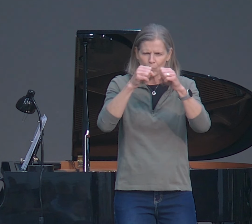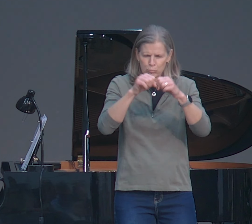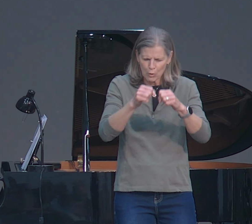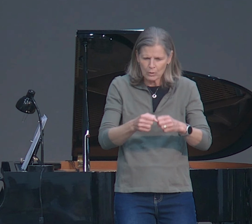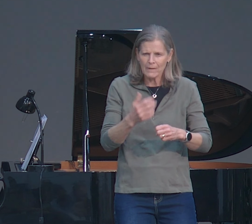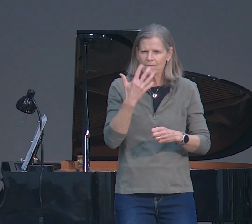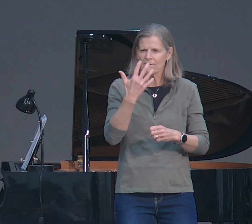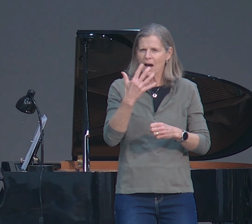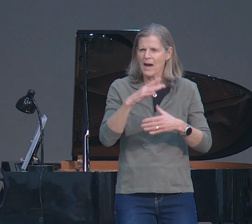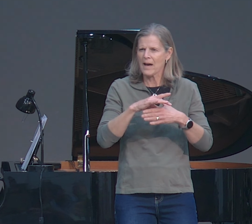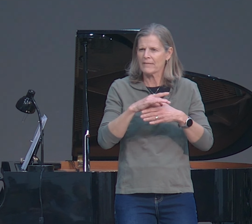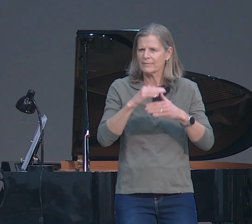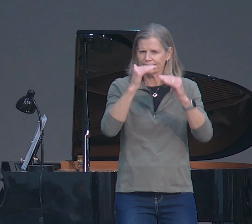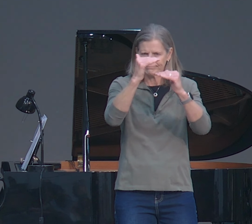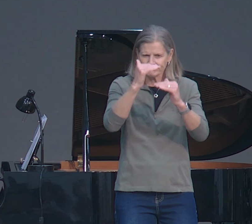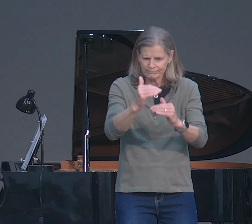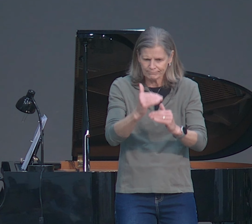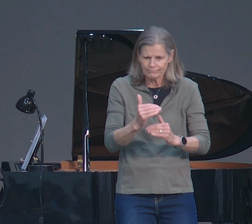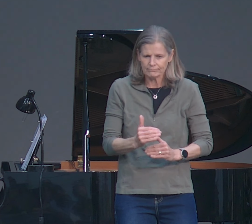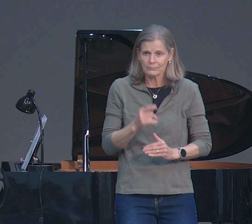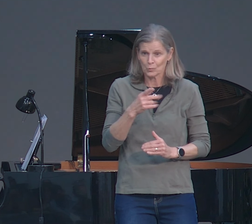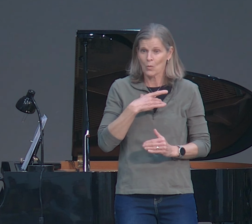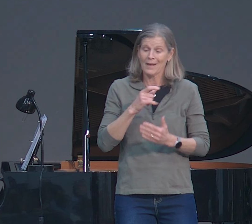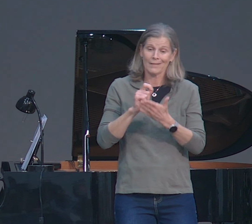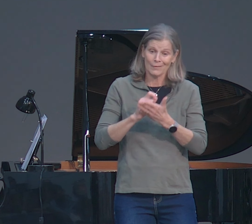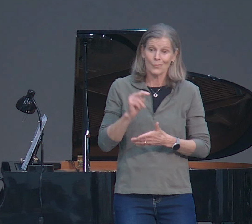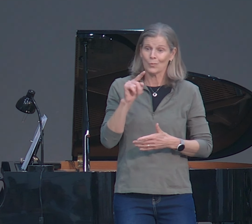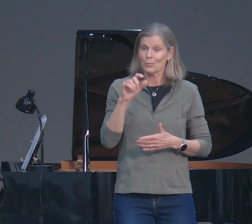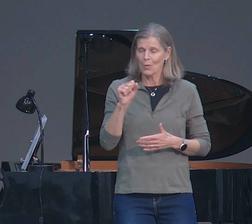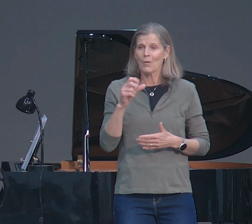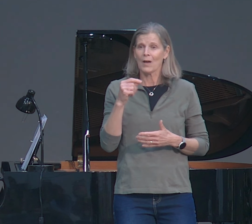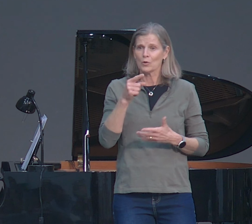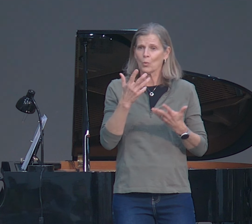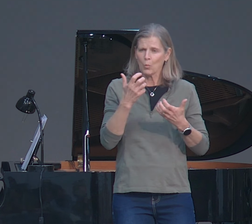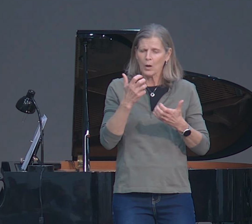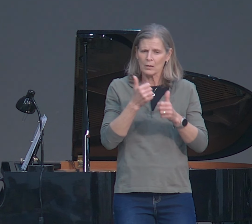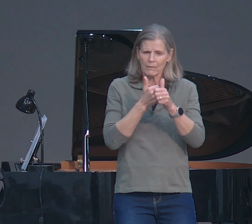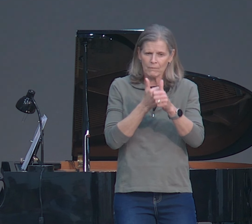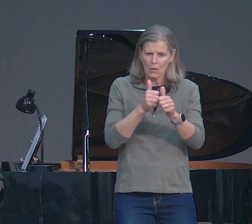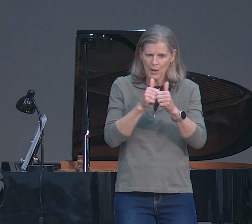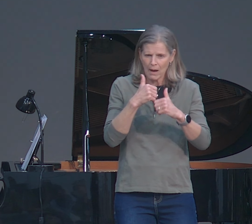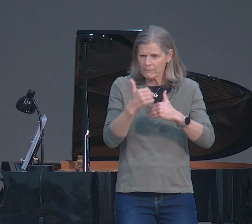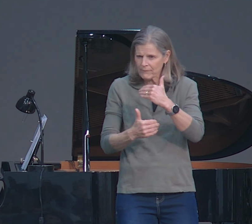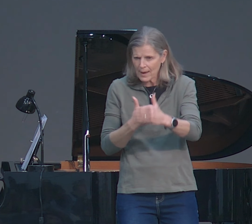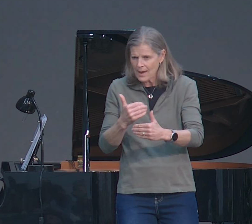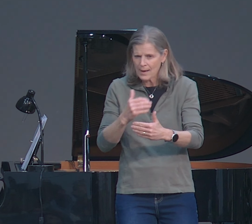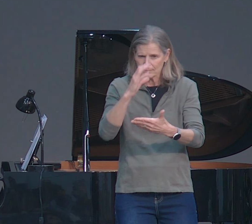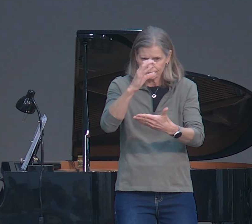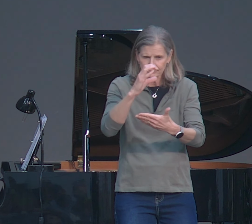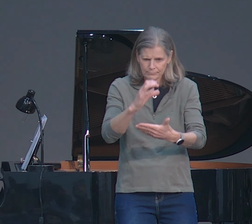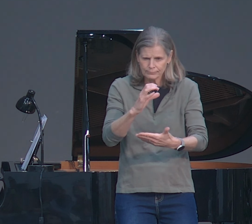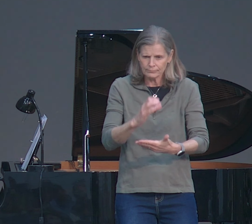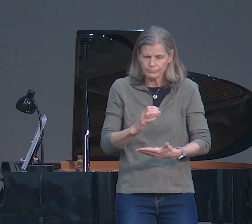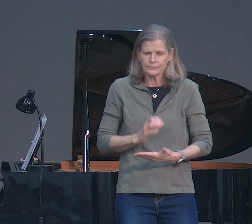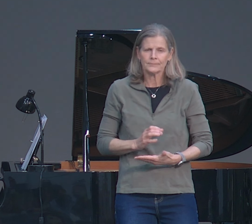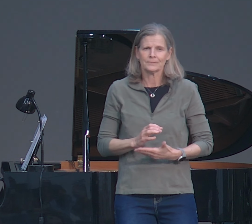five main sections. So if you like to take notes and you want to track how fast this thing is going so you know when you get to